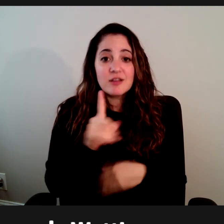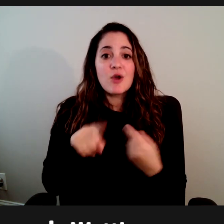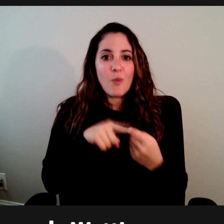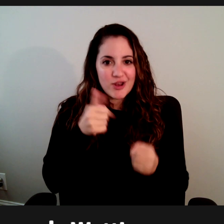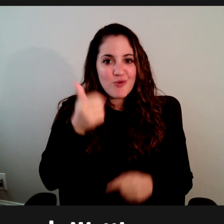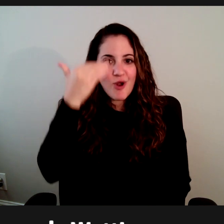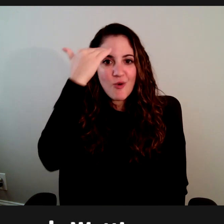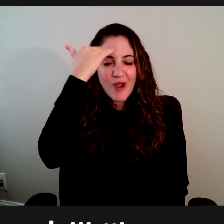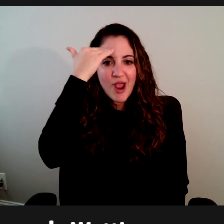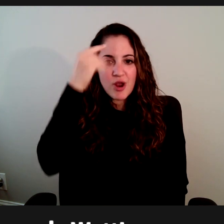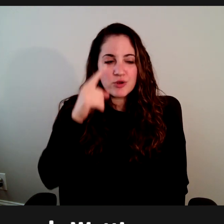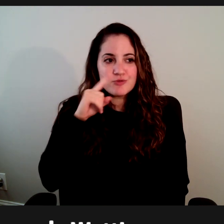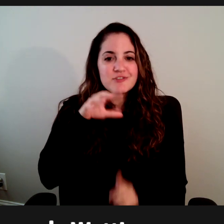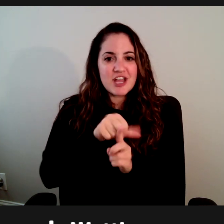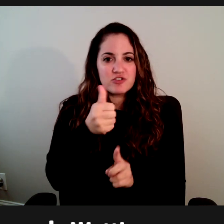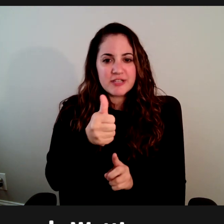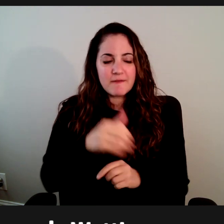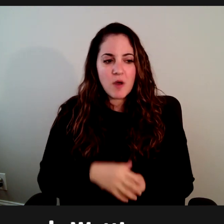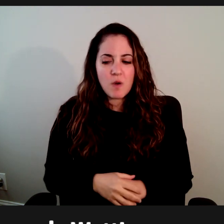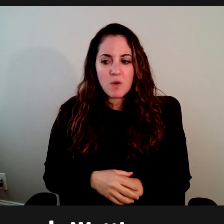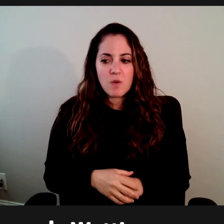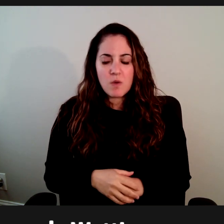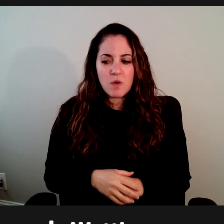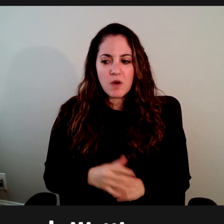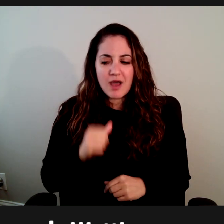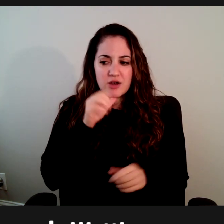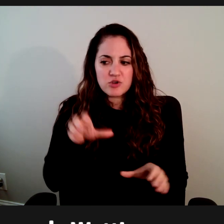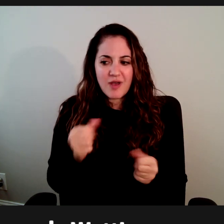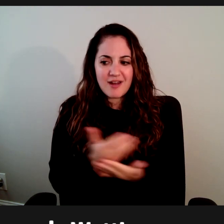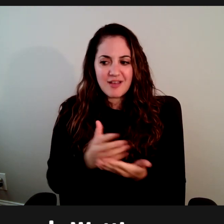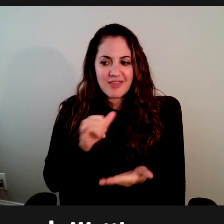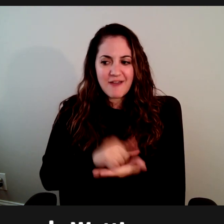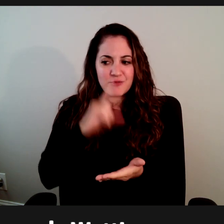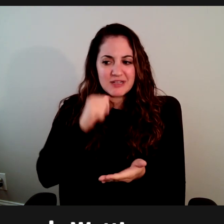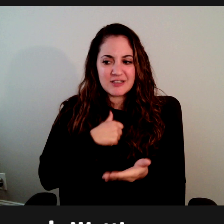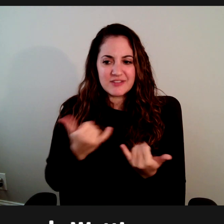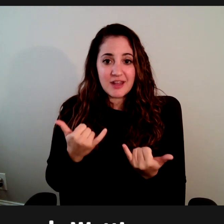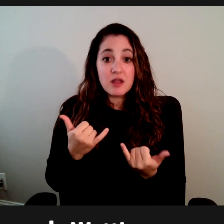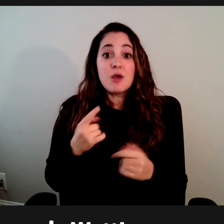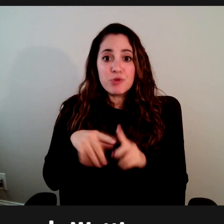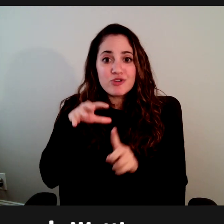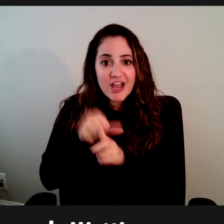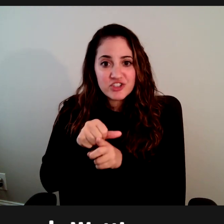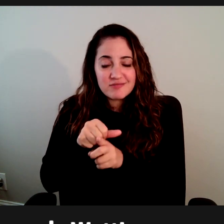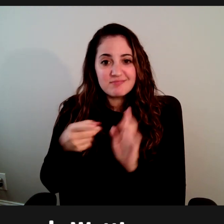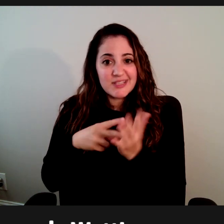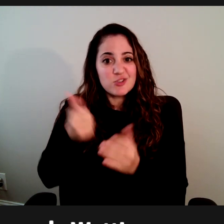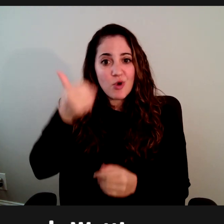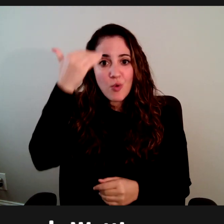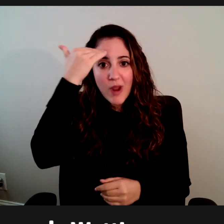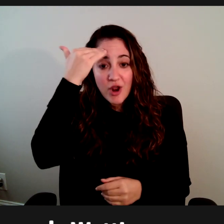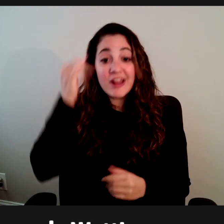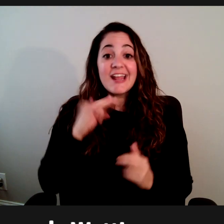When you're aware, you catch yourself like, oh, wow, like I didn't do any of that for myself today. Like that's part of it.